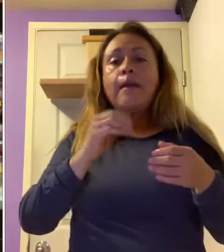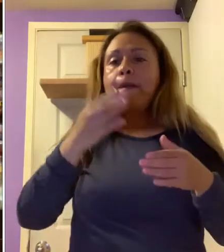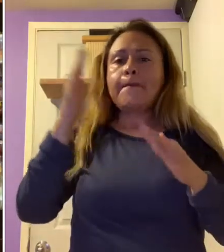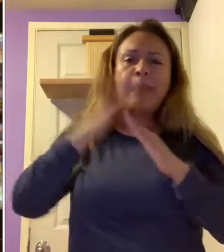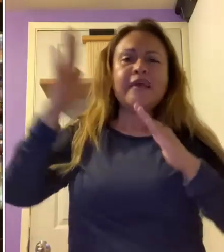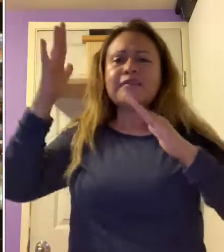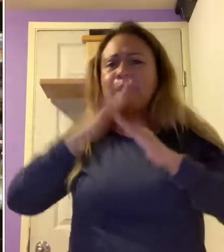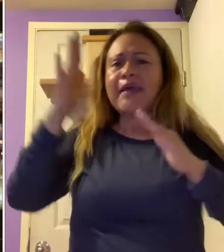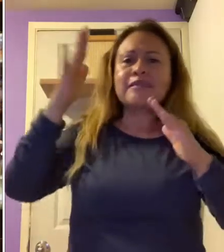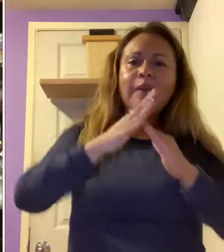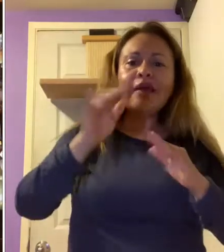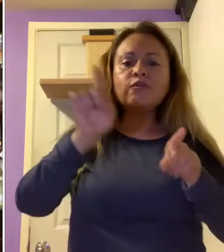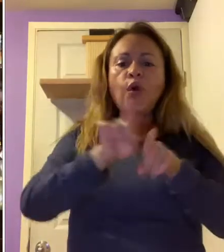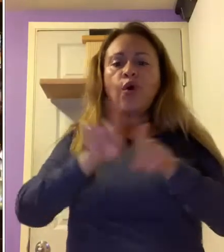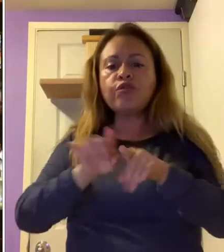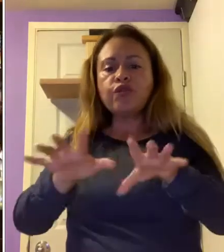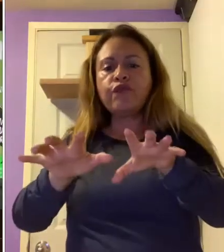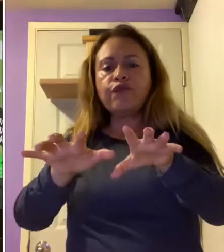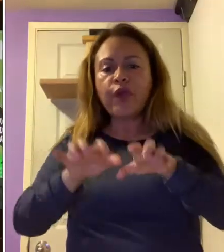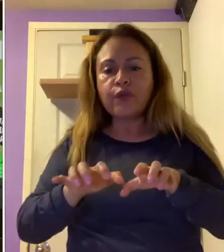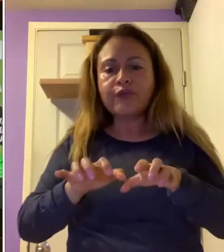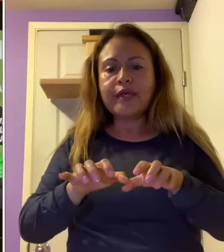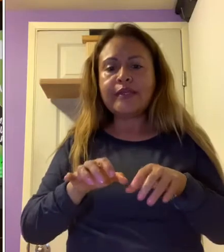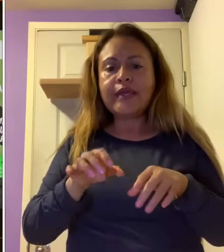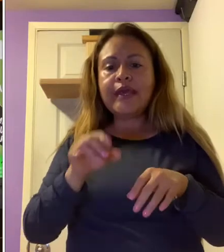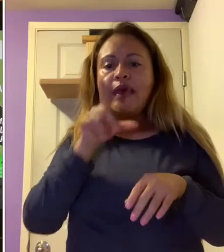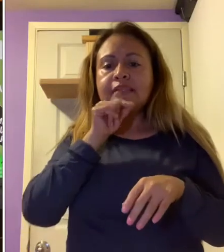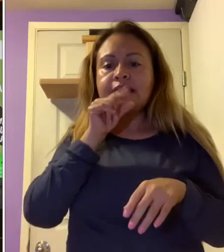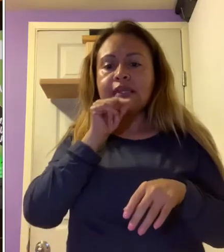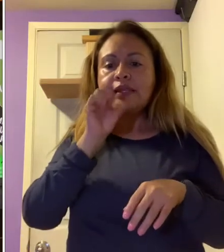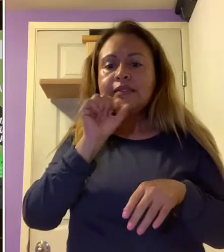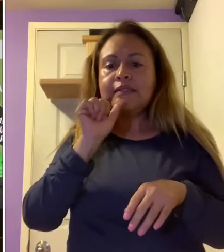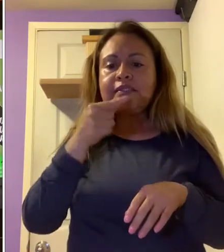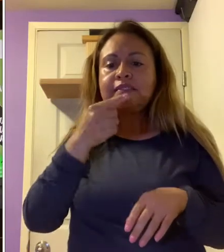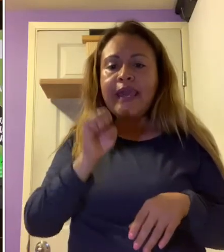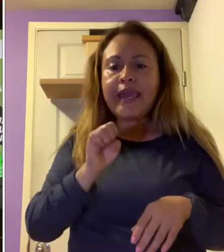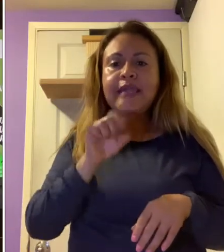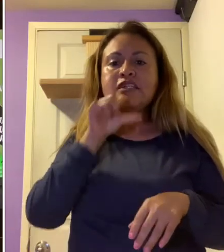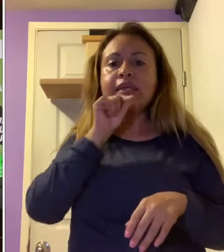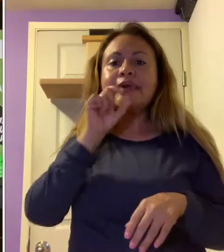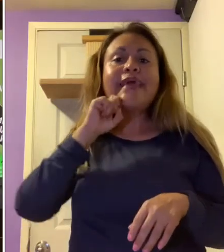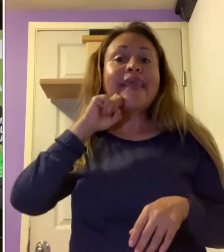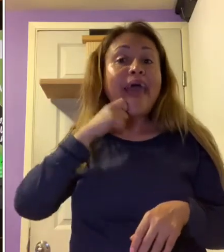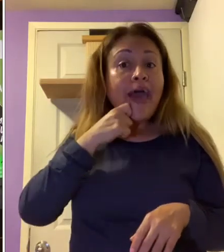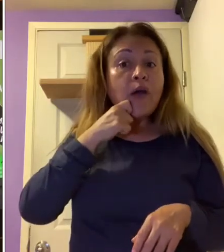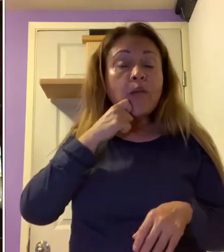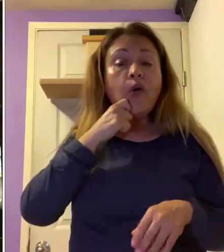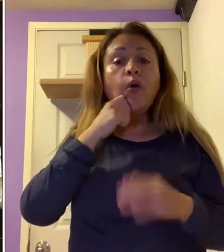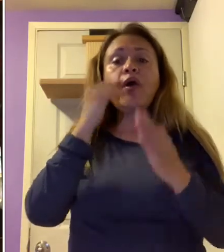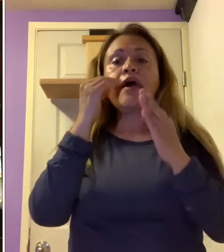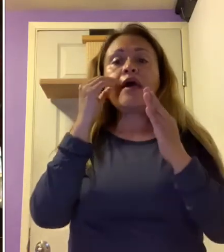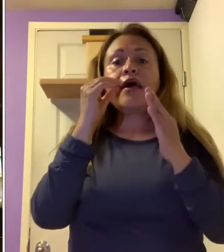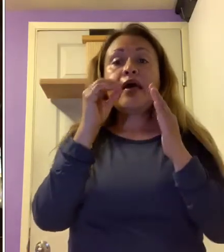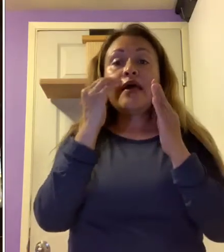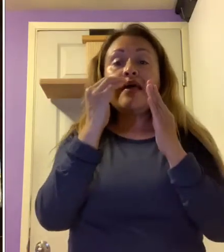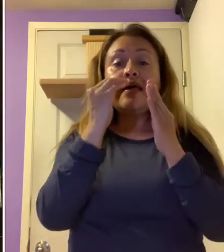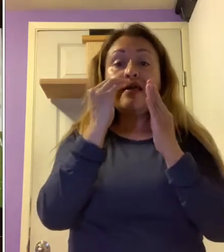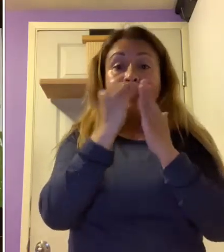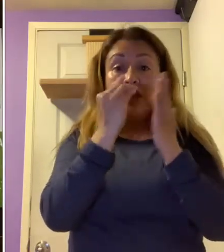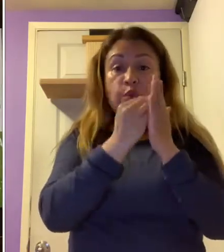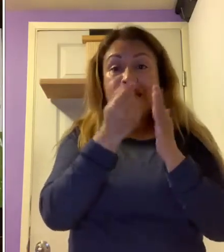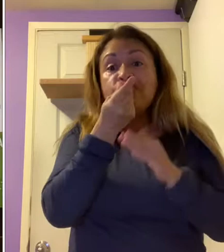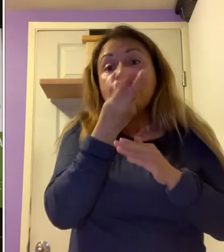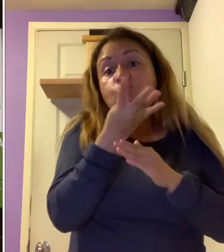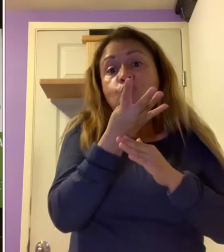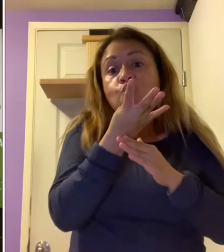everything they do, including frozen. Any of their sausages here, chicken and sage, chicken and apple, the ingredient list is